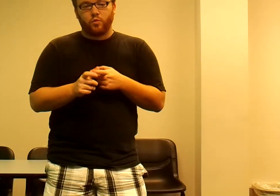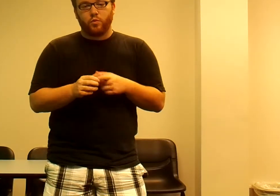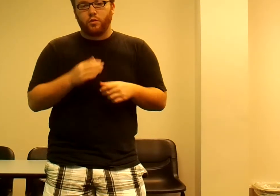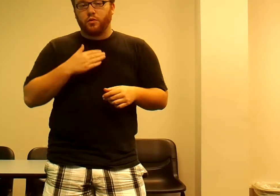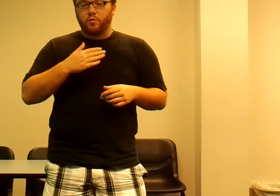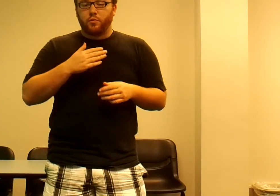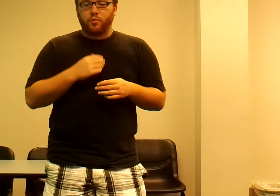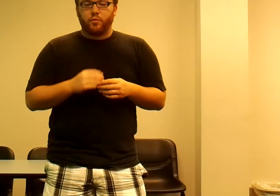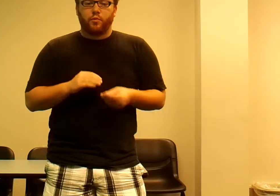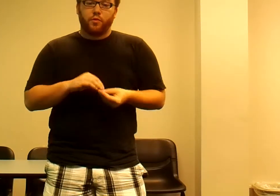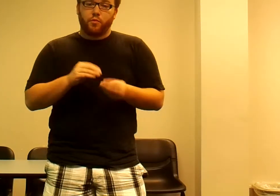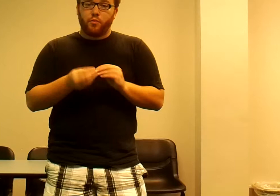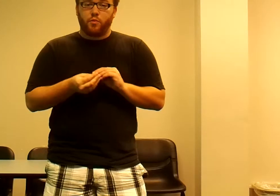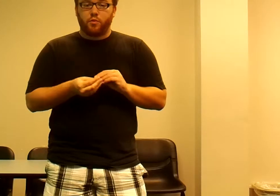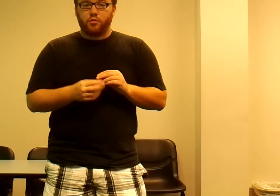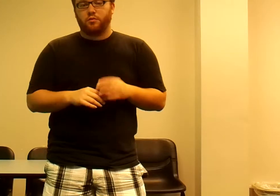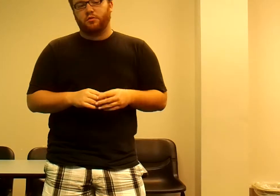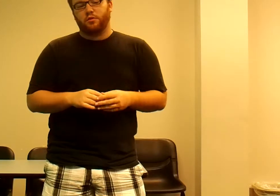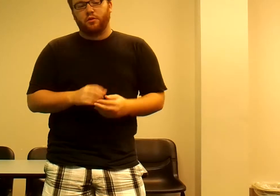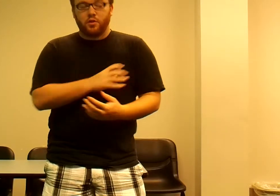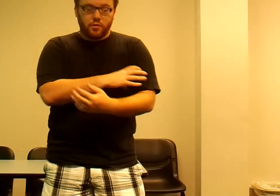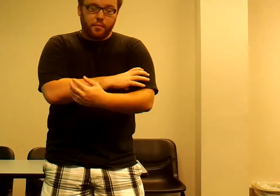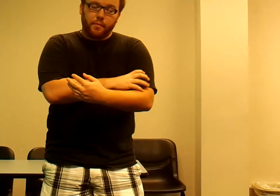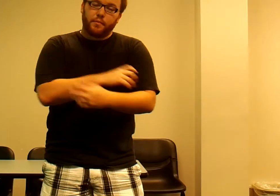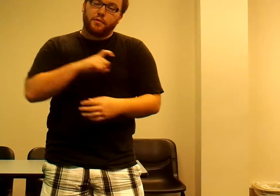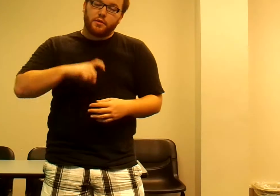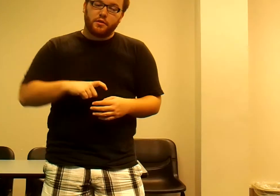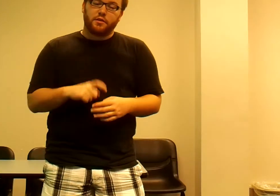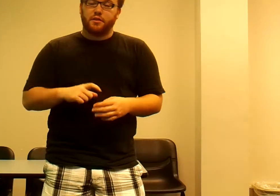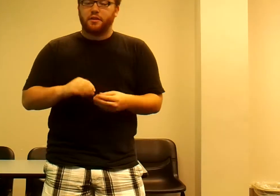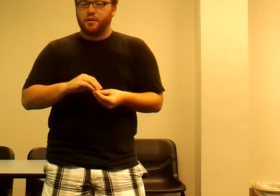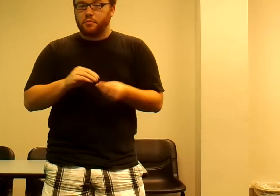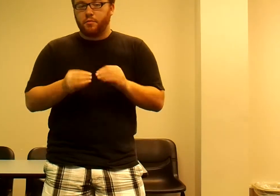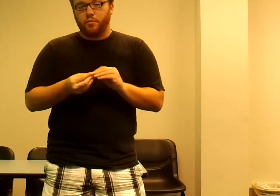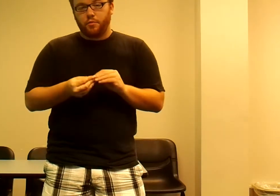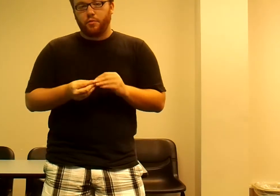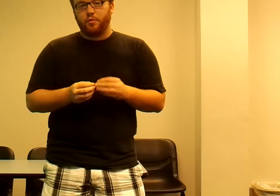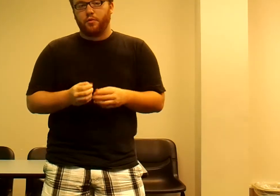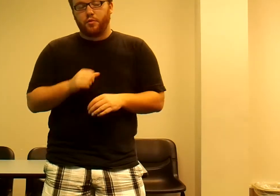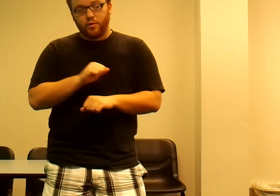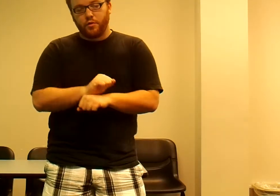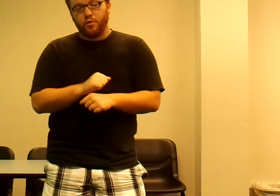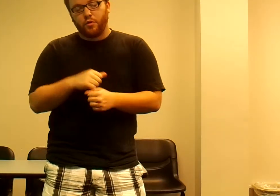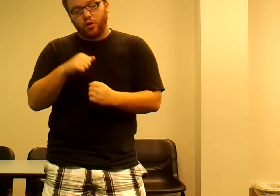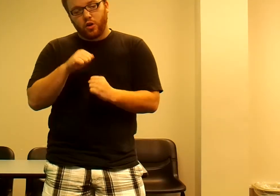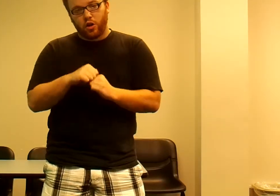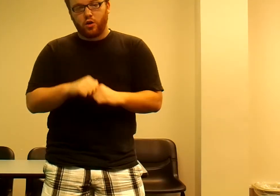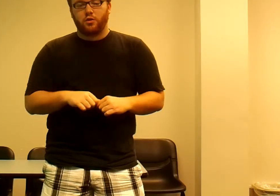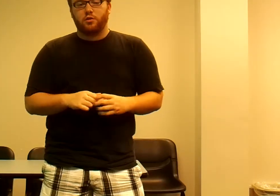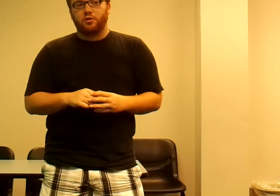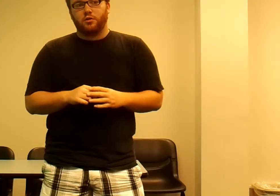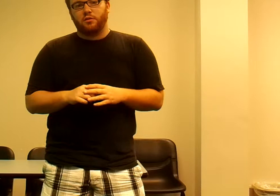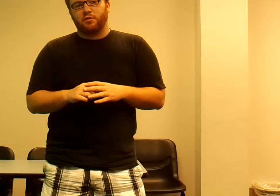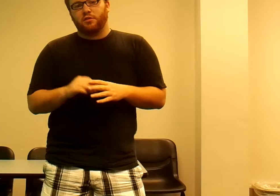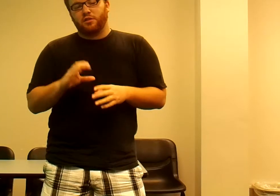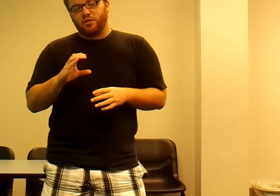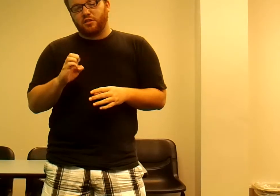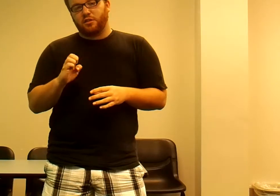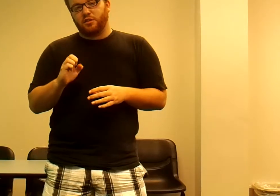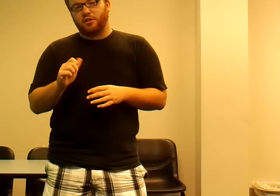more oxygen. So when your muscles are working harder, those cells in the muscles need more oxygen. When